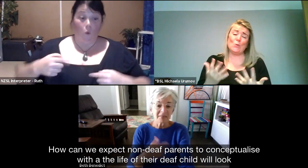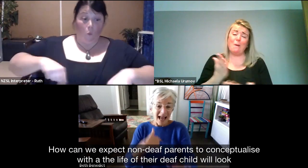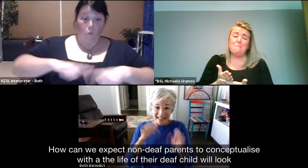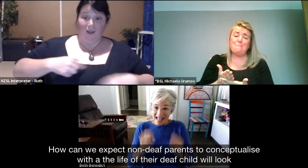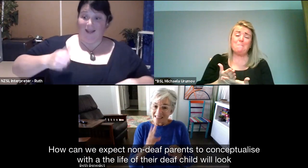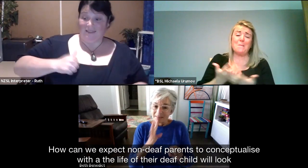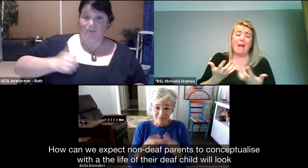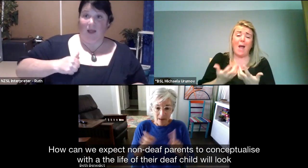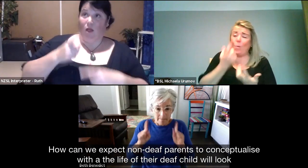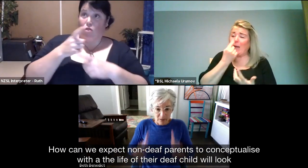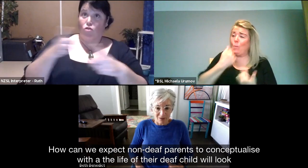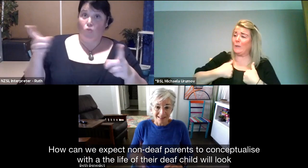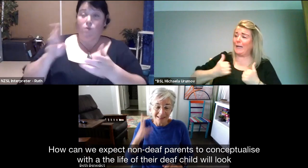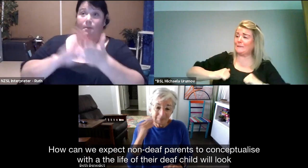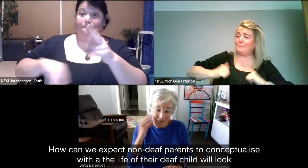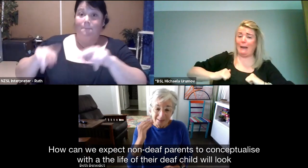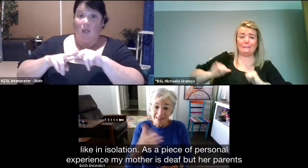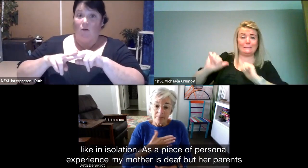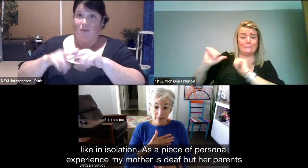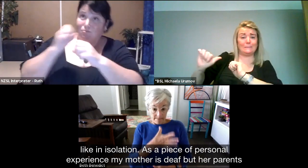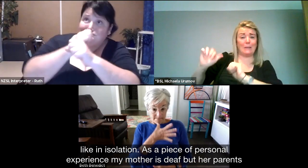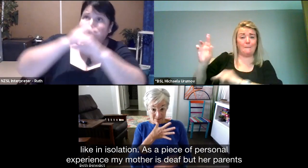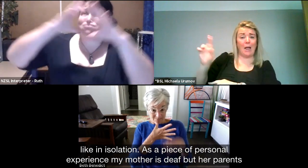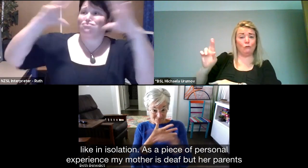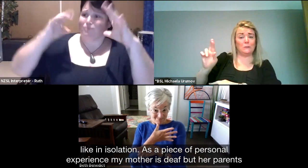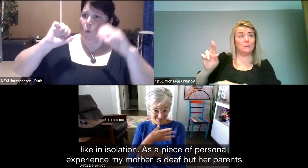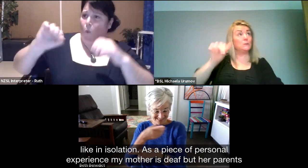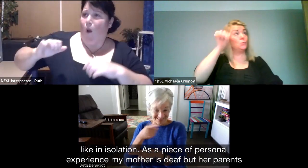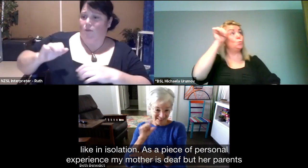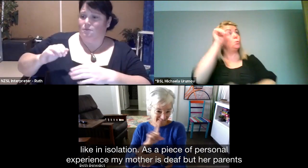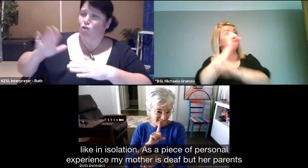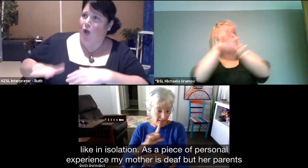conceptualise what the life of their deaf child might look like in isolation?